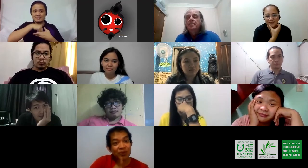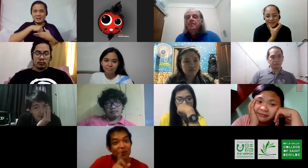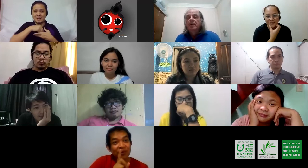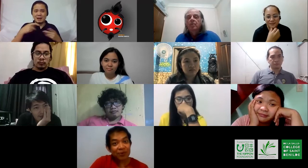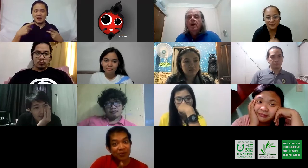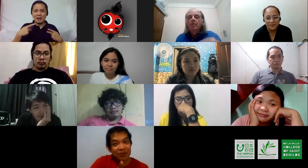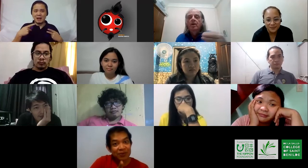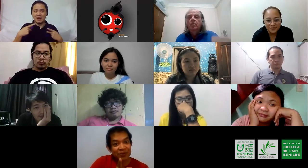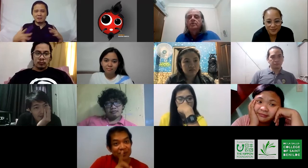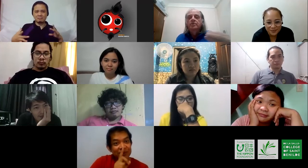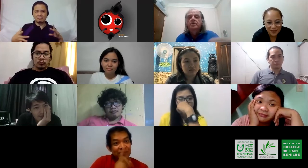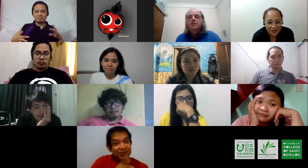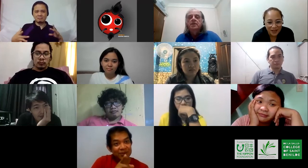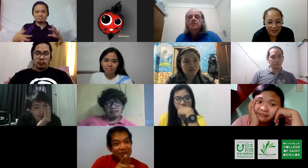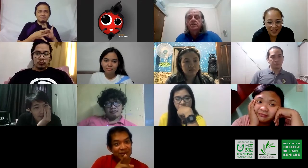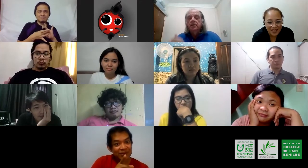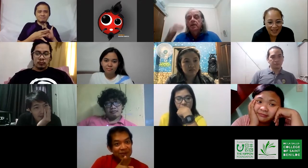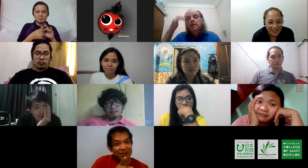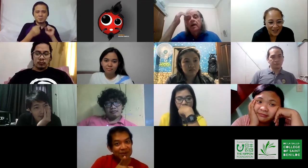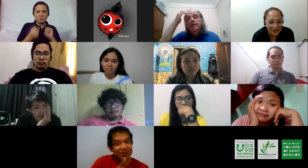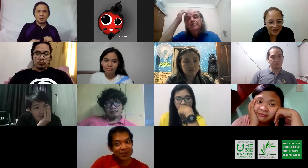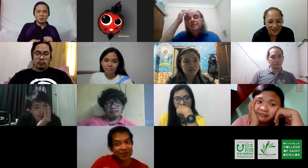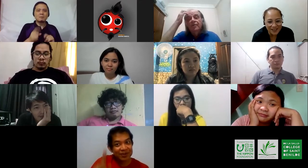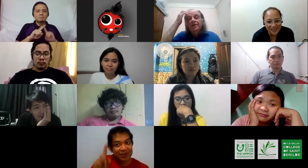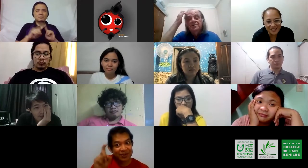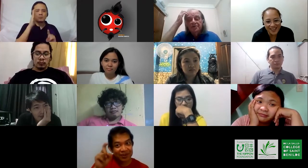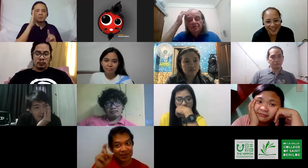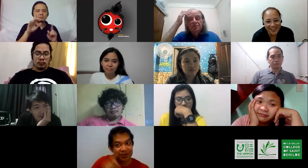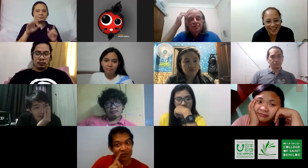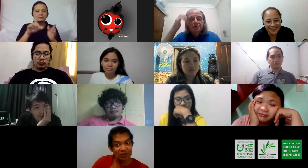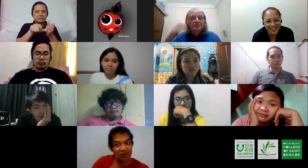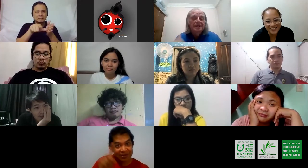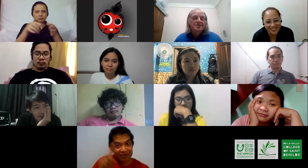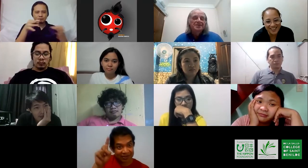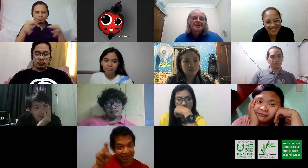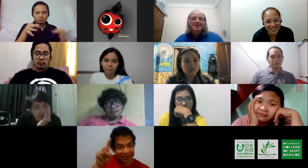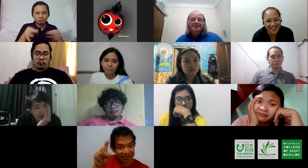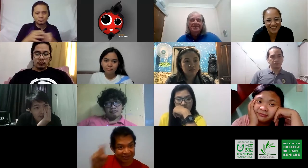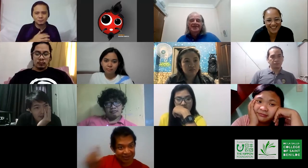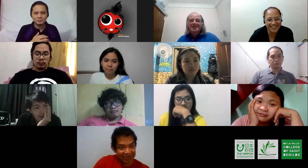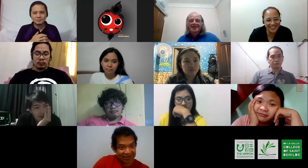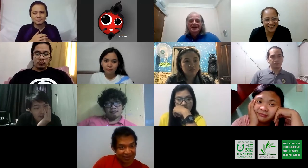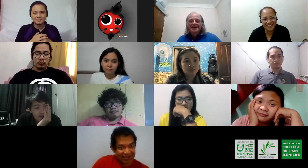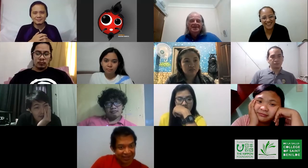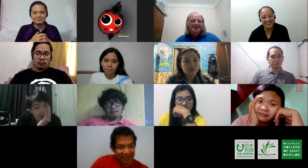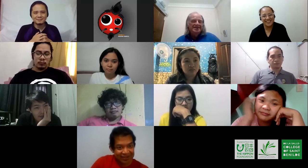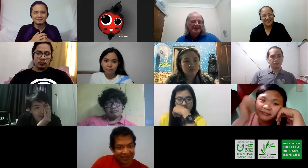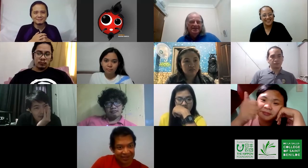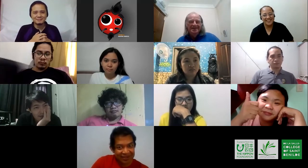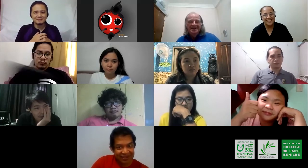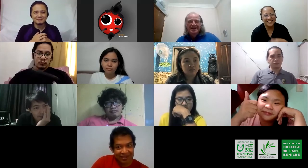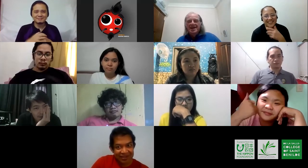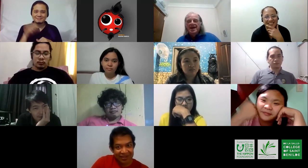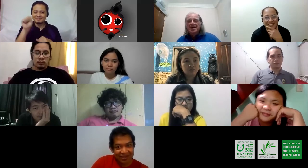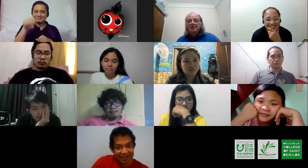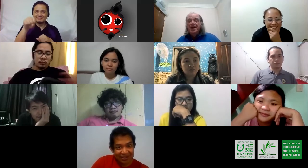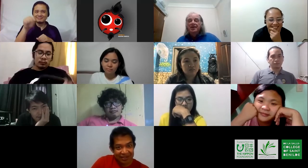But I want to discuss it. Yeah. So Ray's saying true. Racy, Yes. really? Really? Yes. And